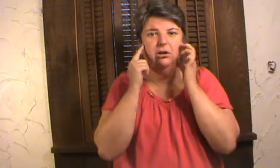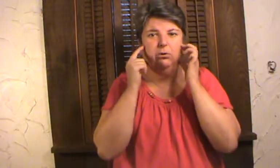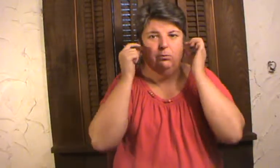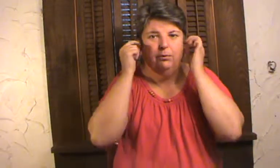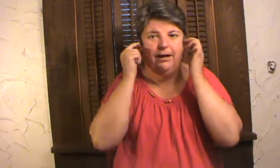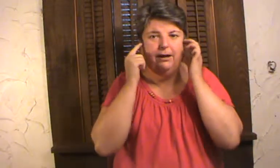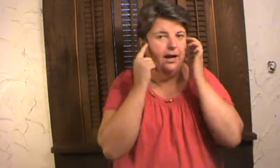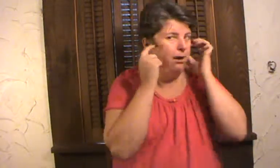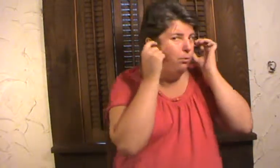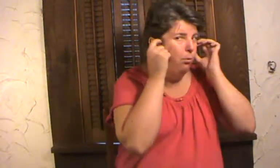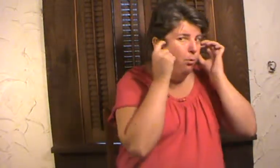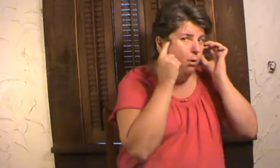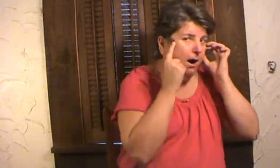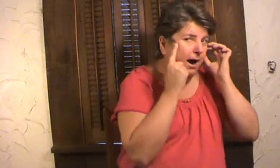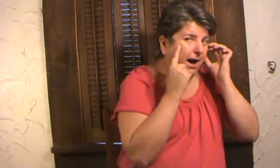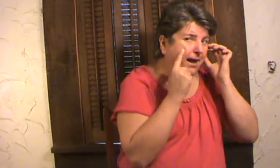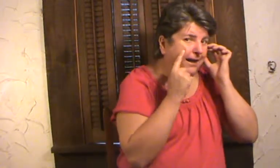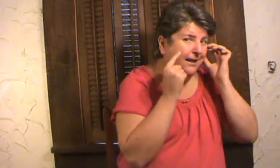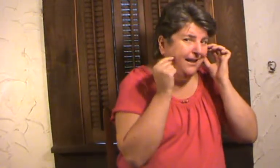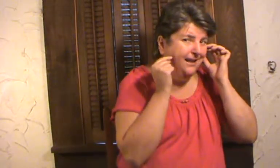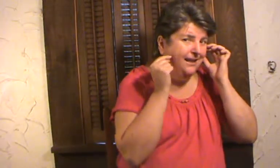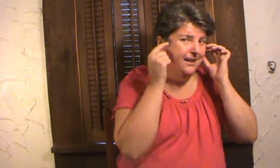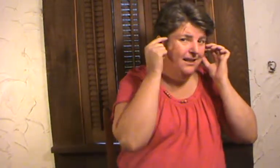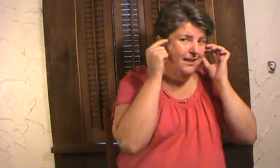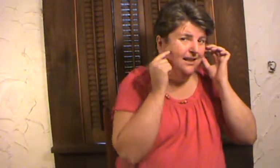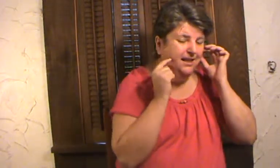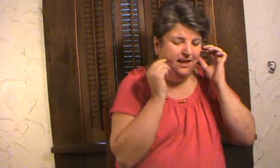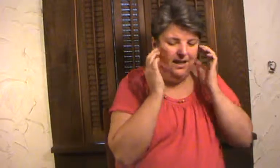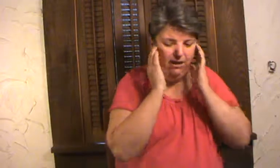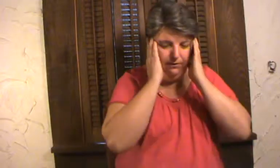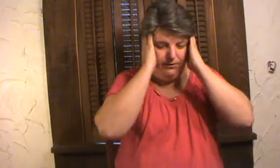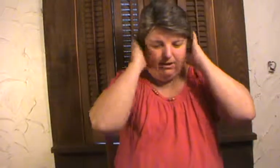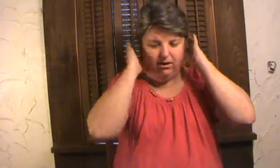go way out wide and in, however they are.